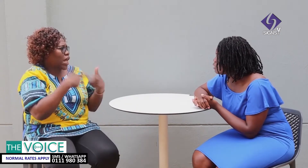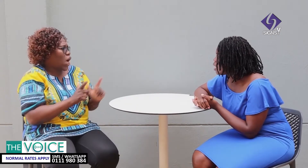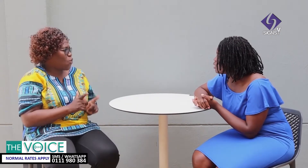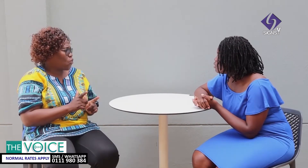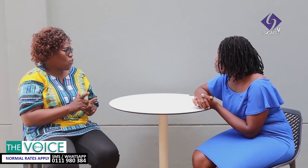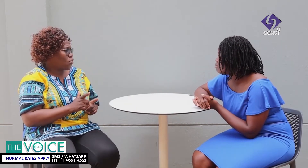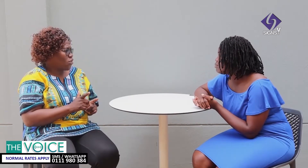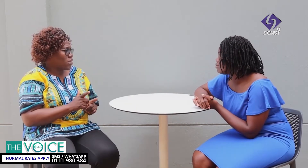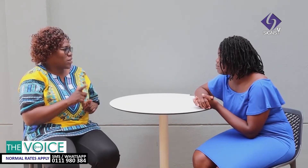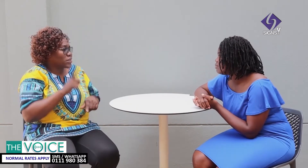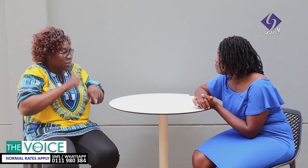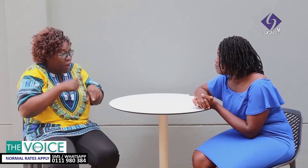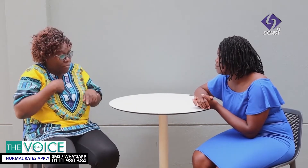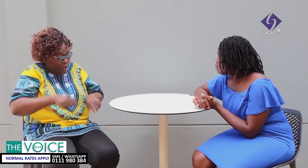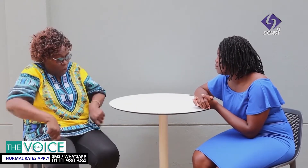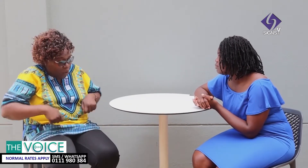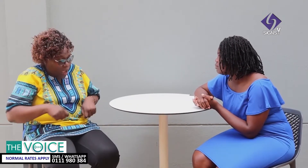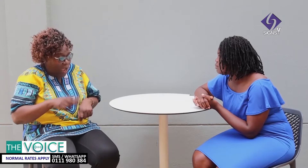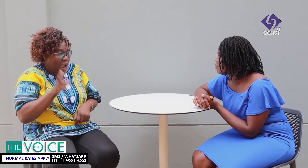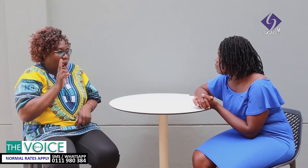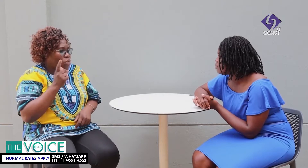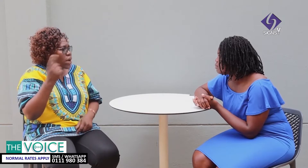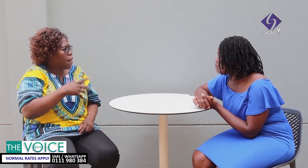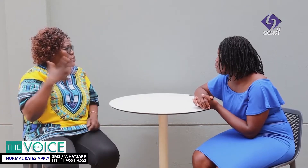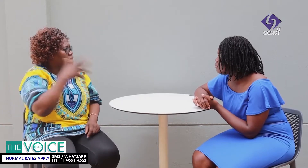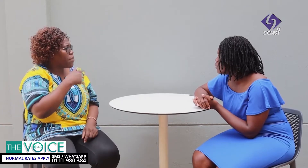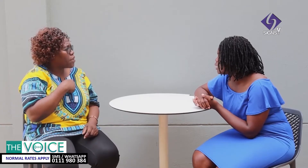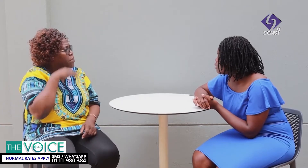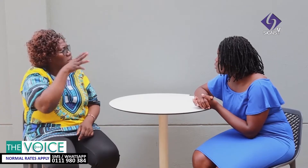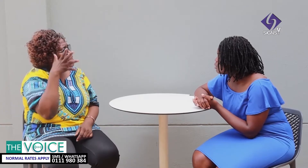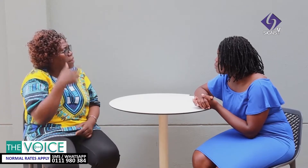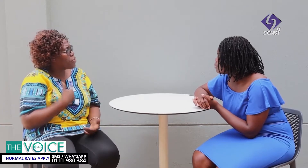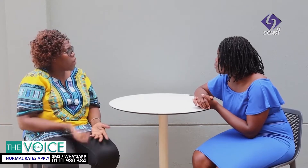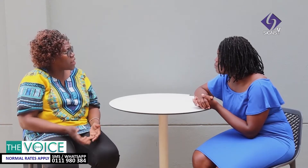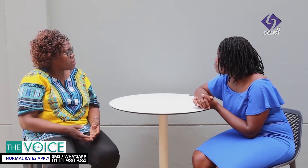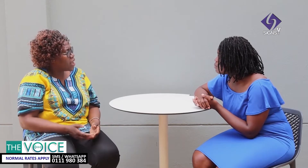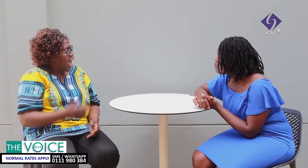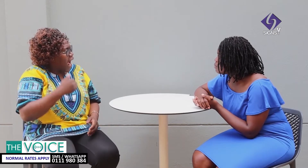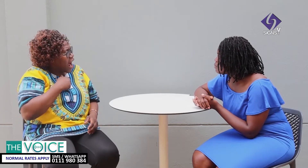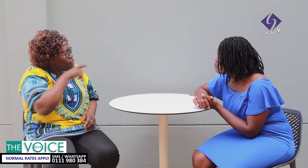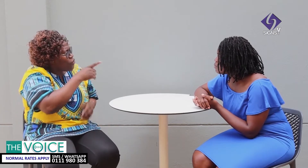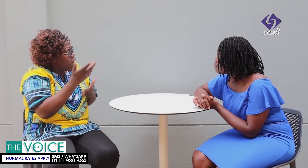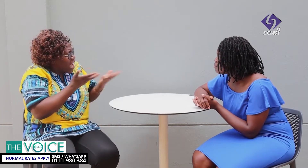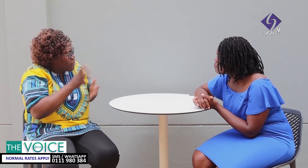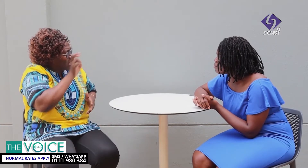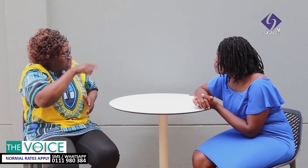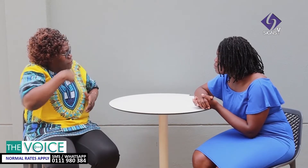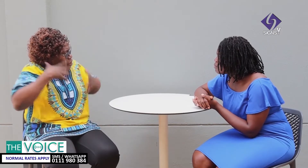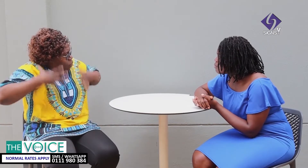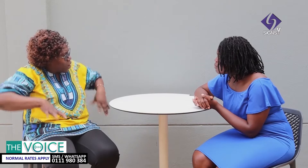And I was really struggling with them, and I was really having a challenge. When I went out, they would say, maybe I'm going to meet men or something. It